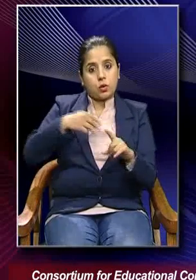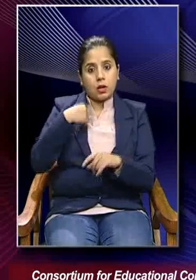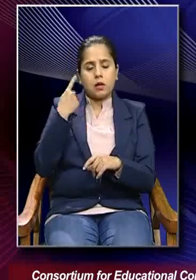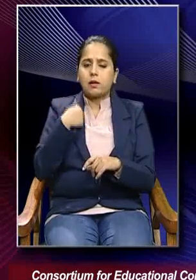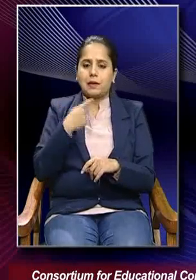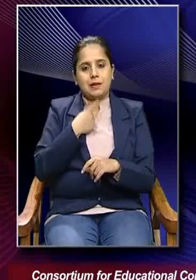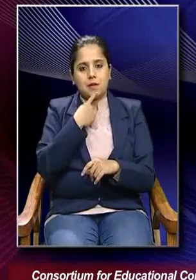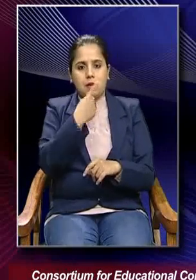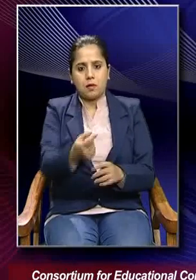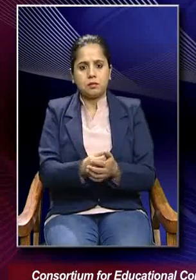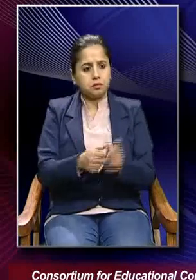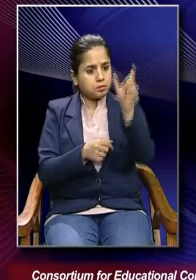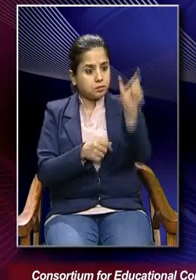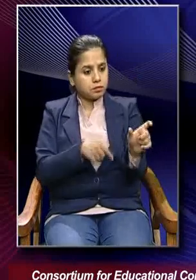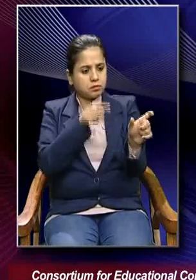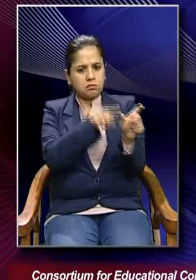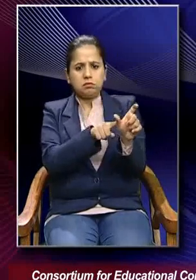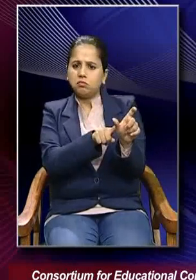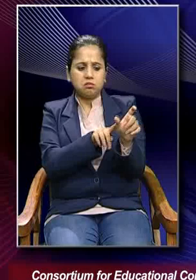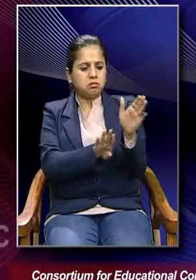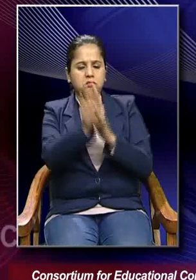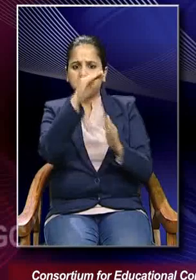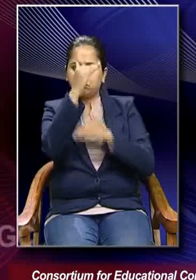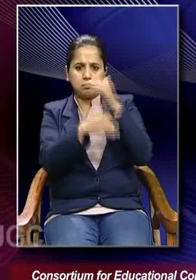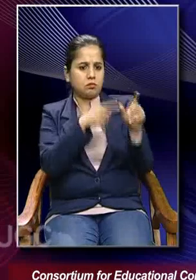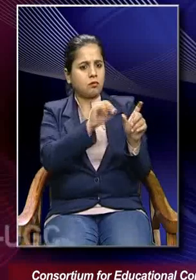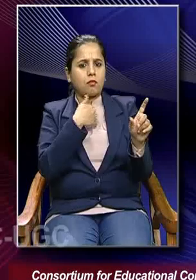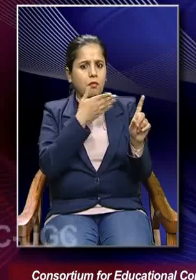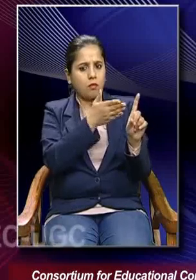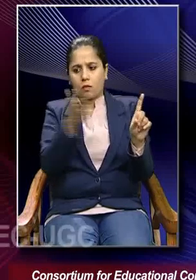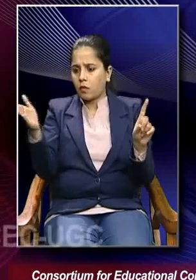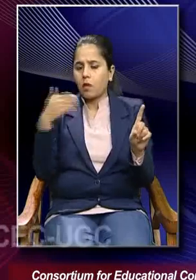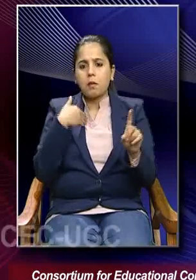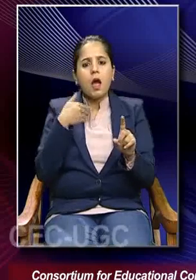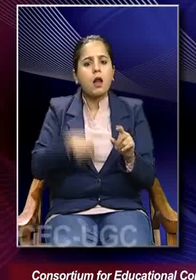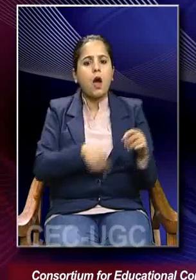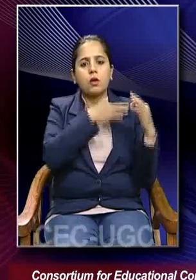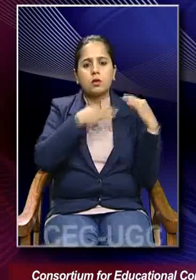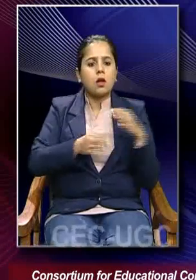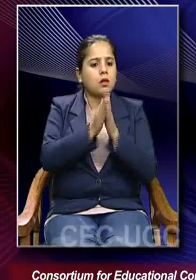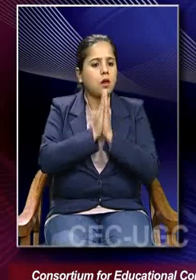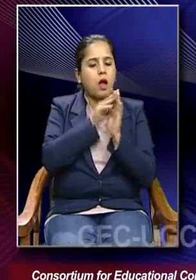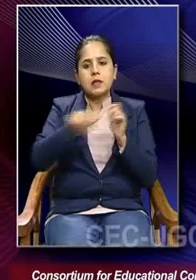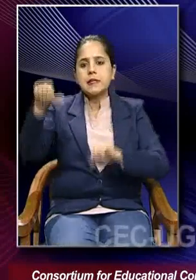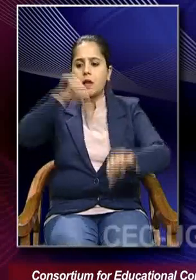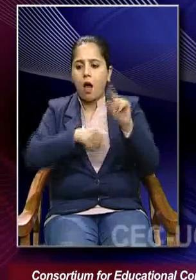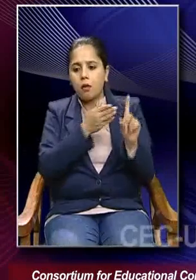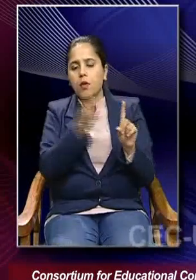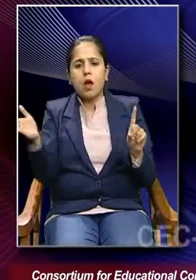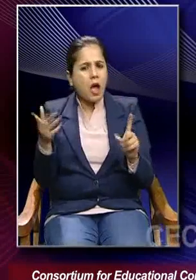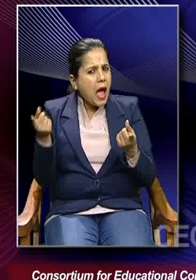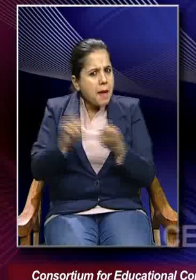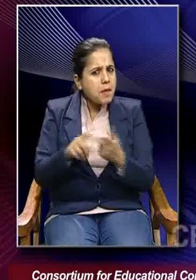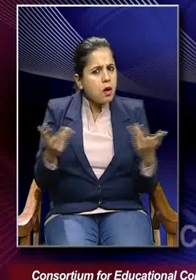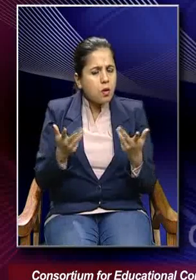say individualism is growing, we are moving away from religion to science. Now how did this happen?